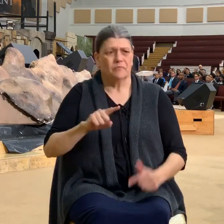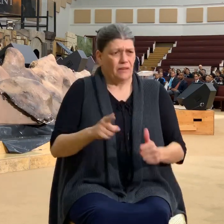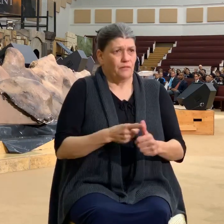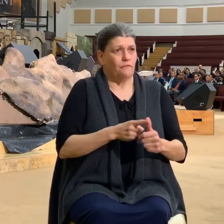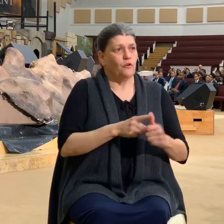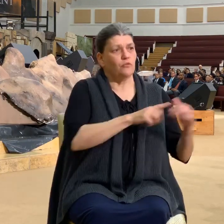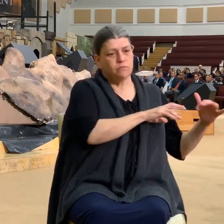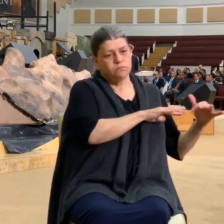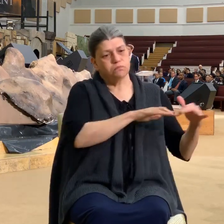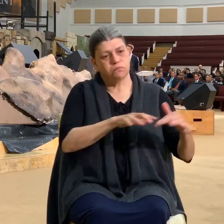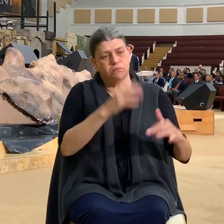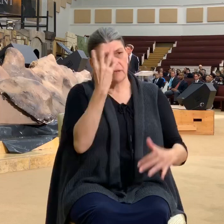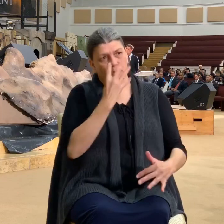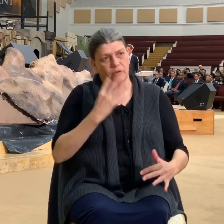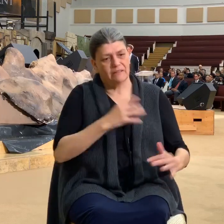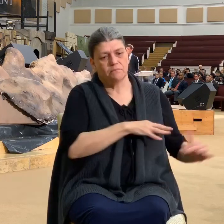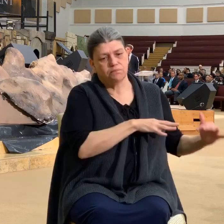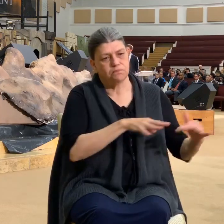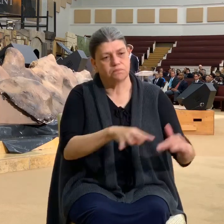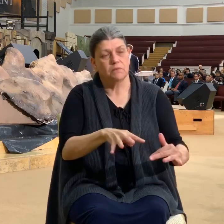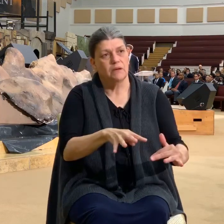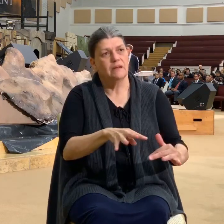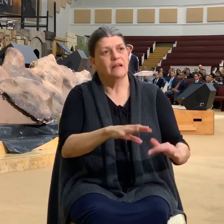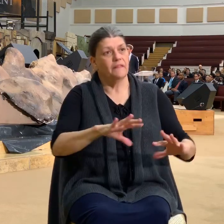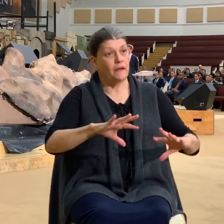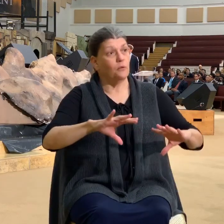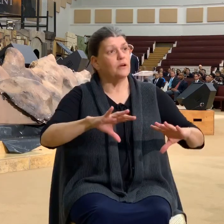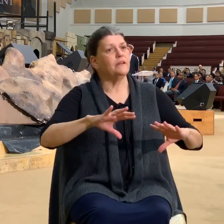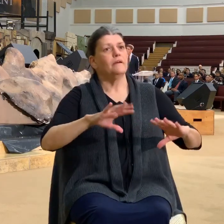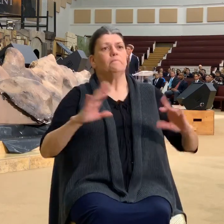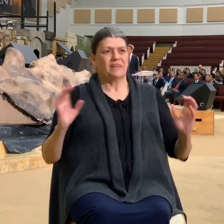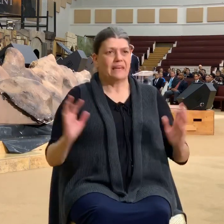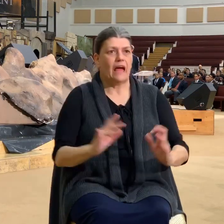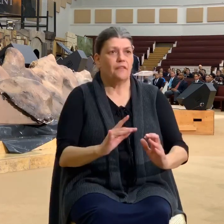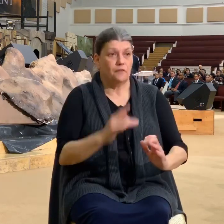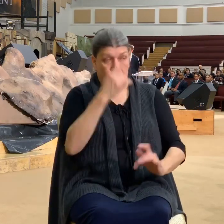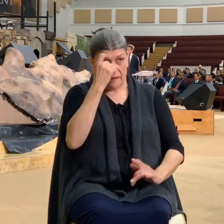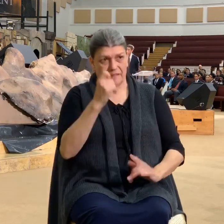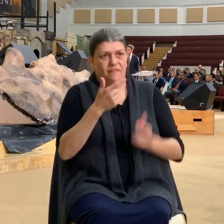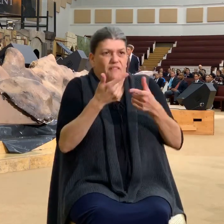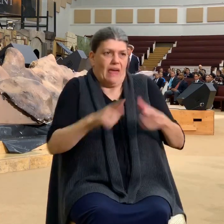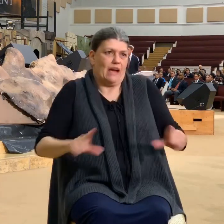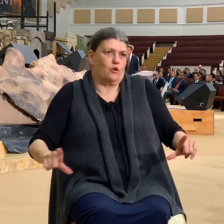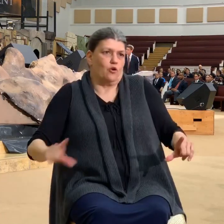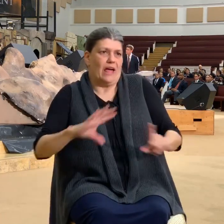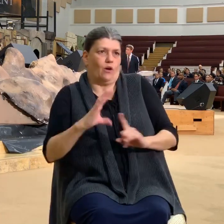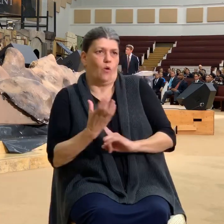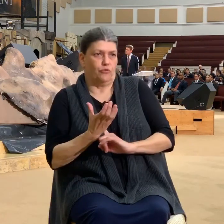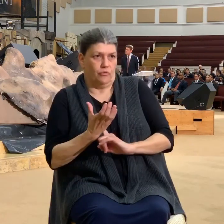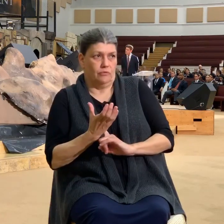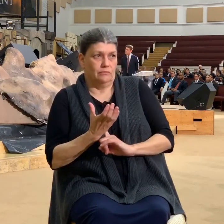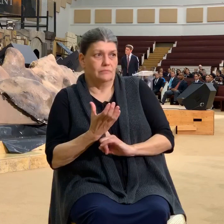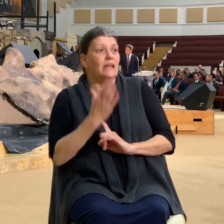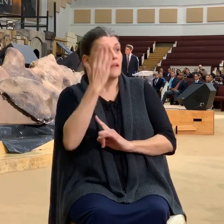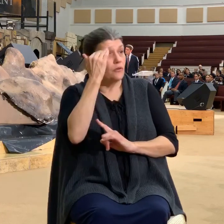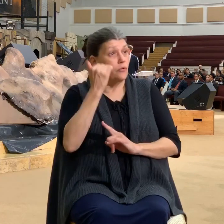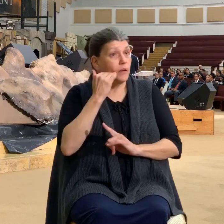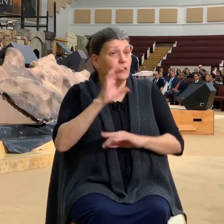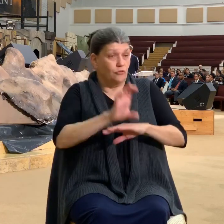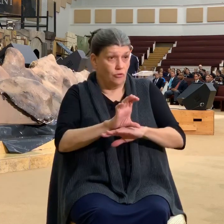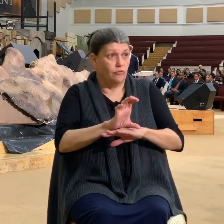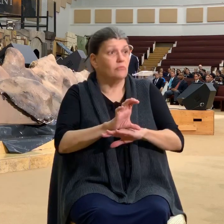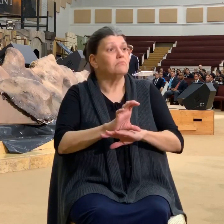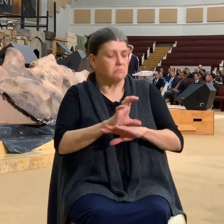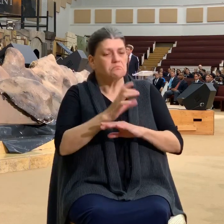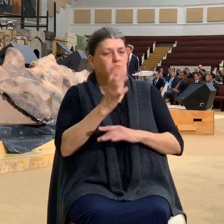immigrants that were Christian, they would gather based off of their language and culture issues. So they would have Korean church and Korean